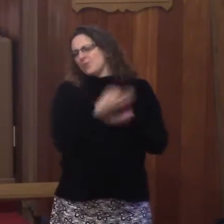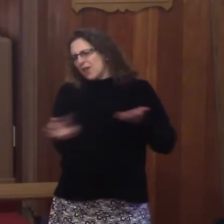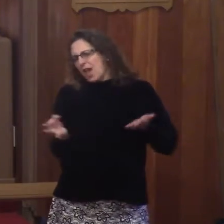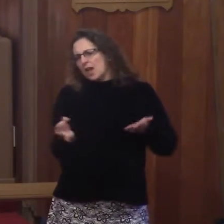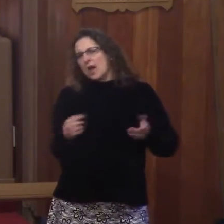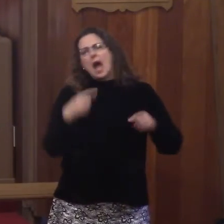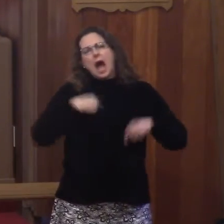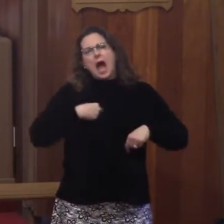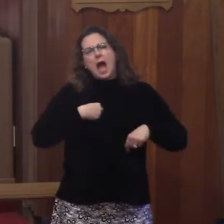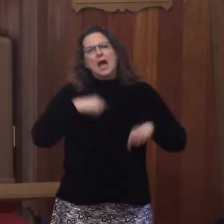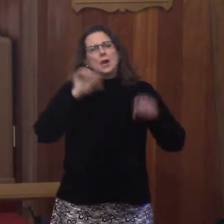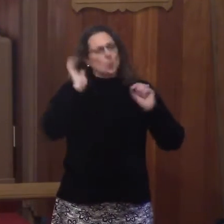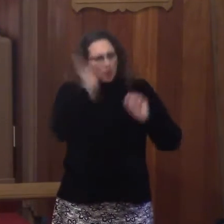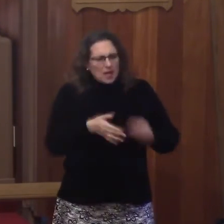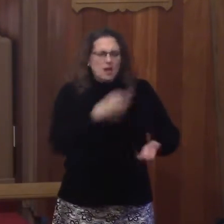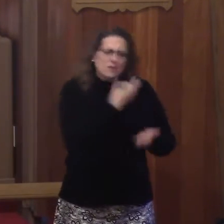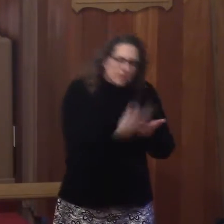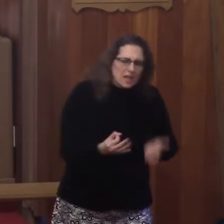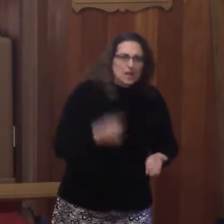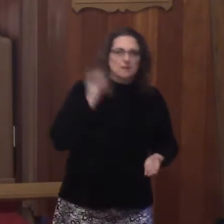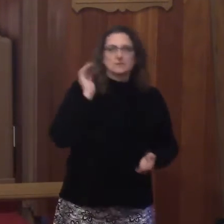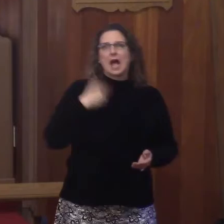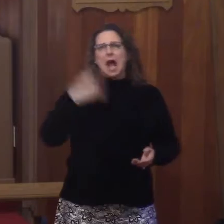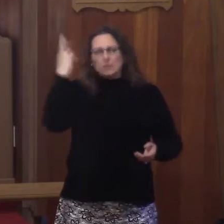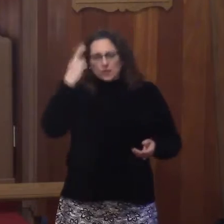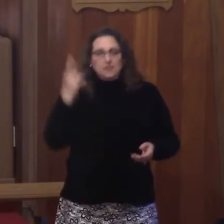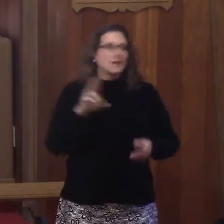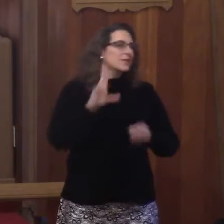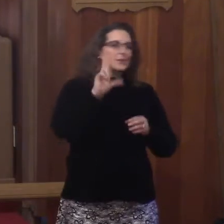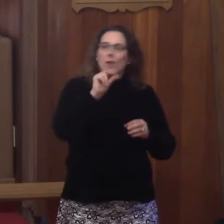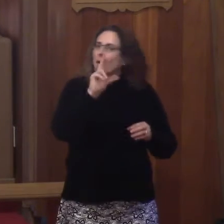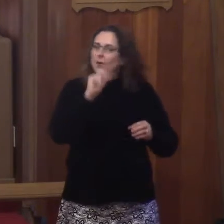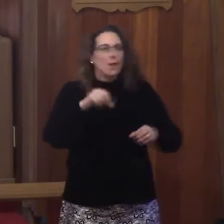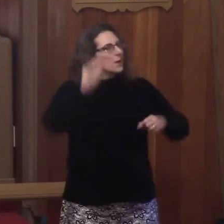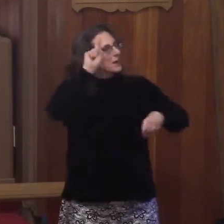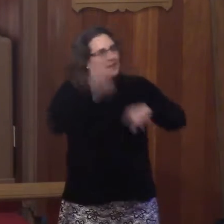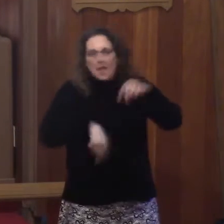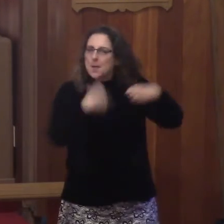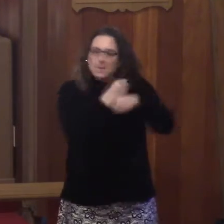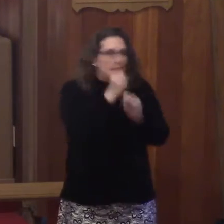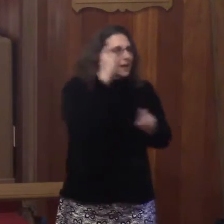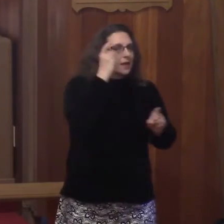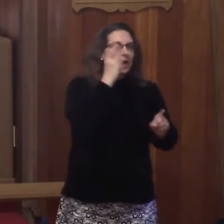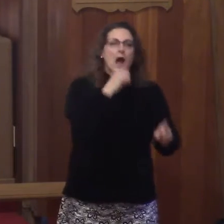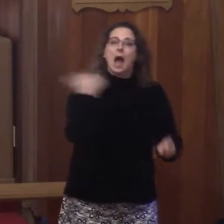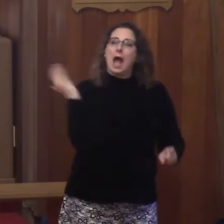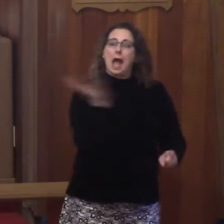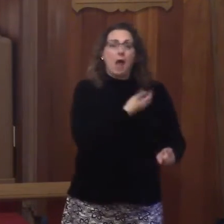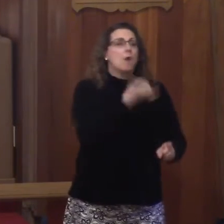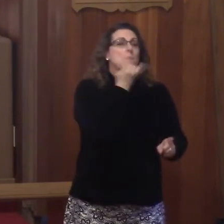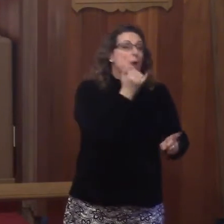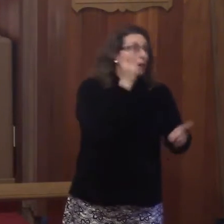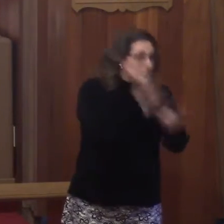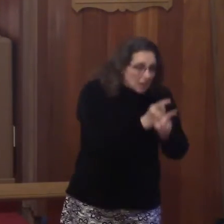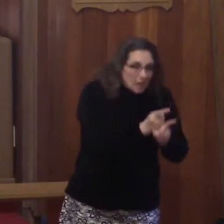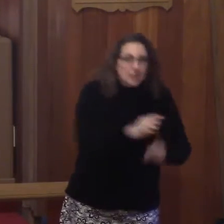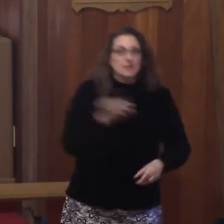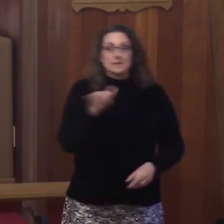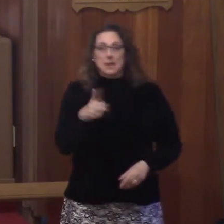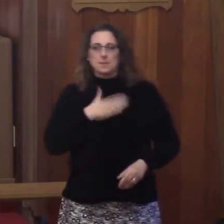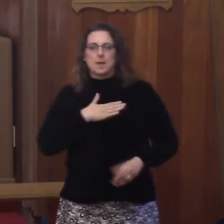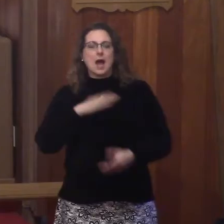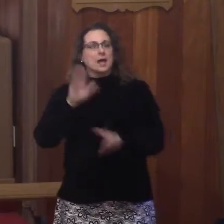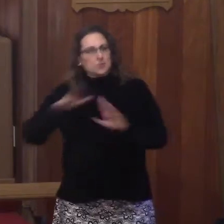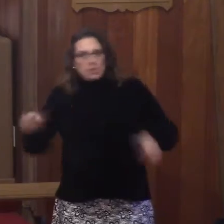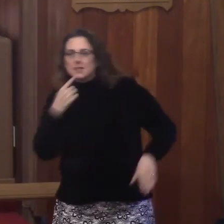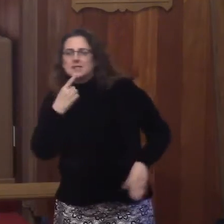reasons when I fail. There's no justification for anything we ever do. It's like when my children try to come up with